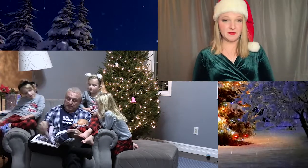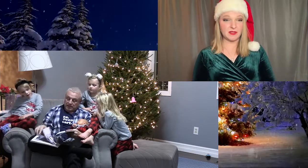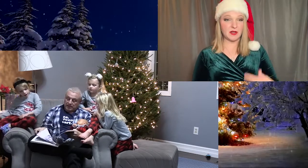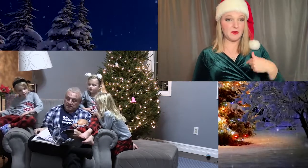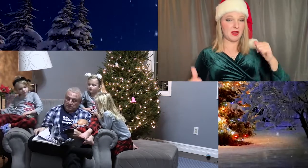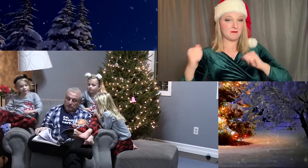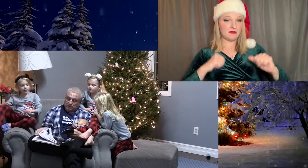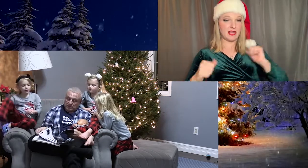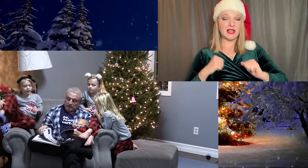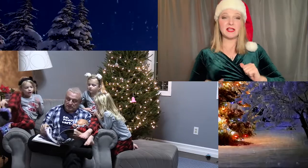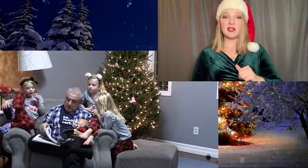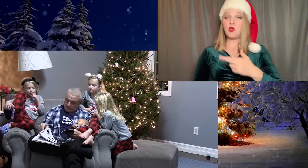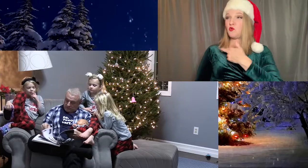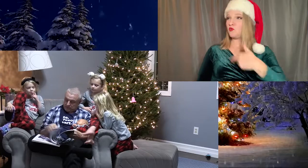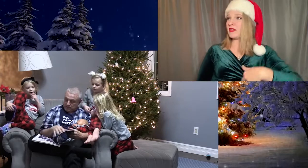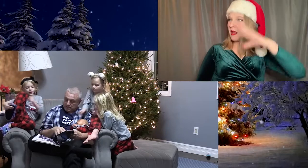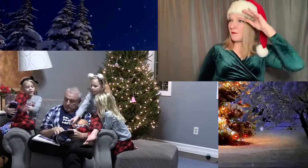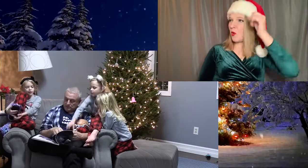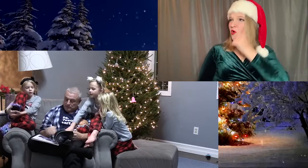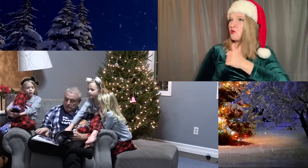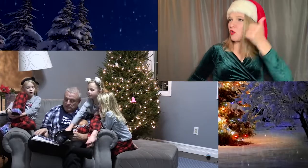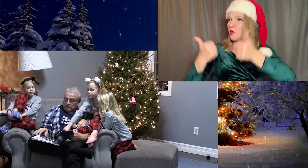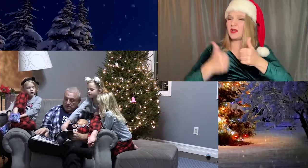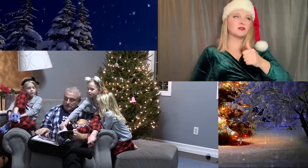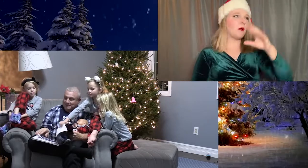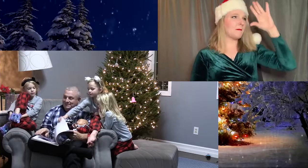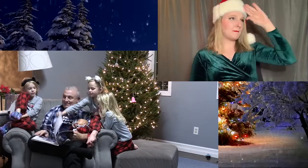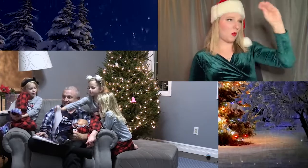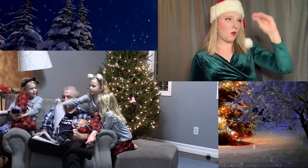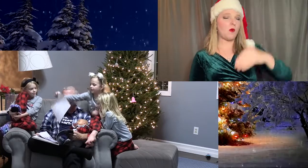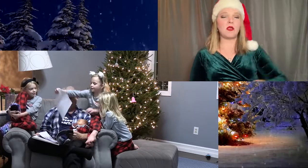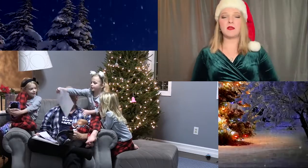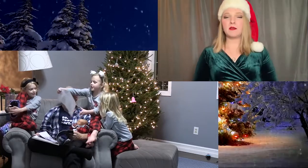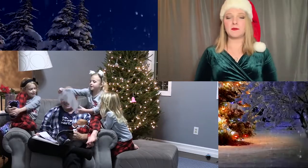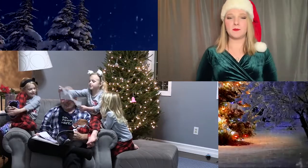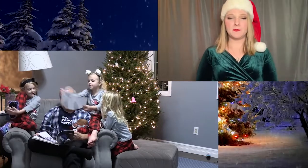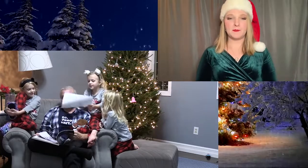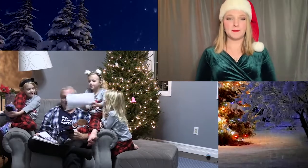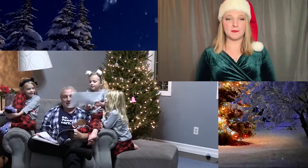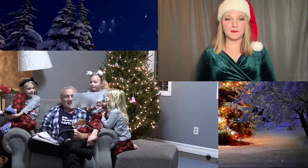would do plays, that's Ricky from Ricky camp. A boy. This is mommy and